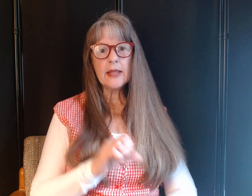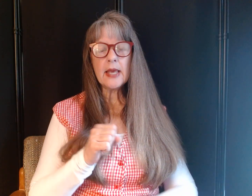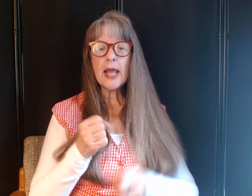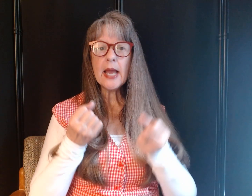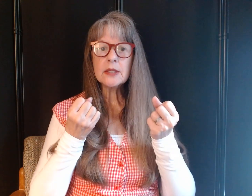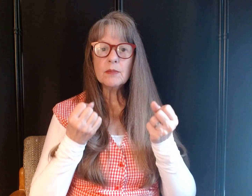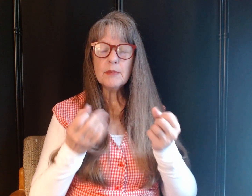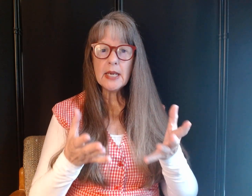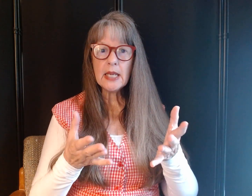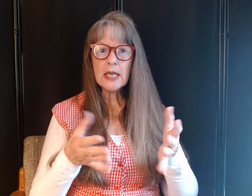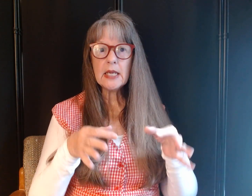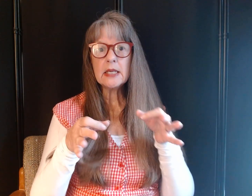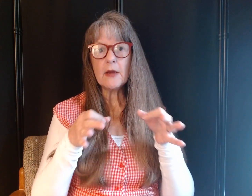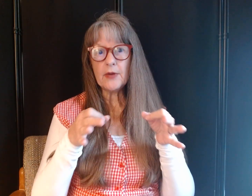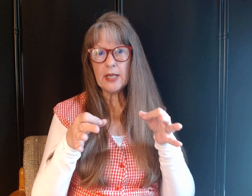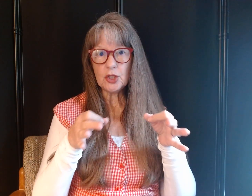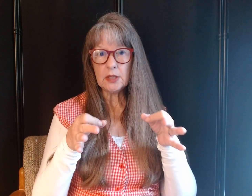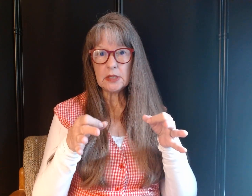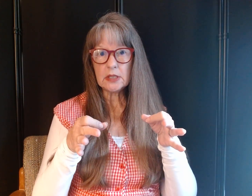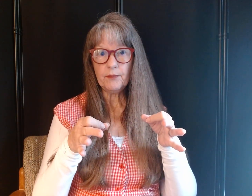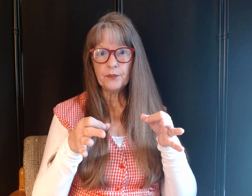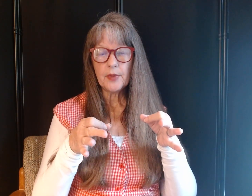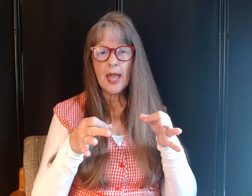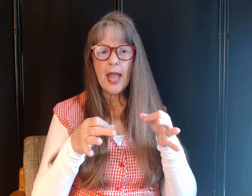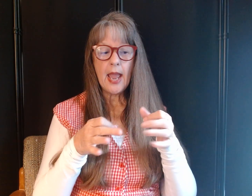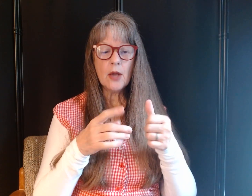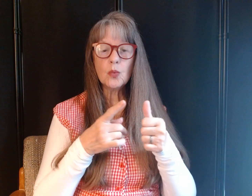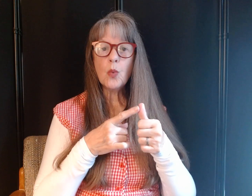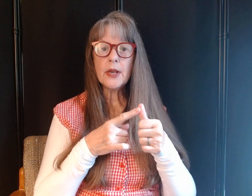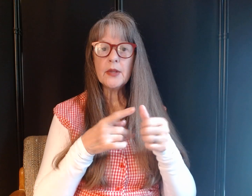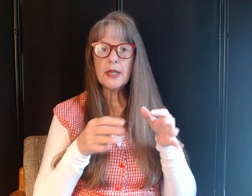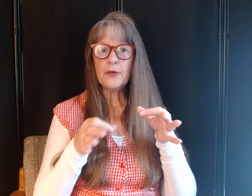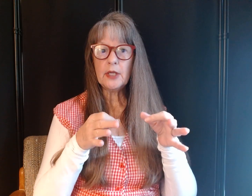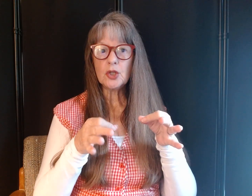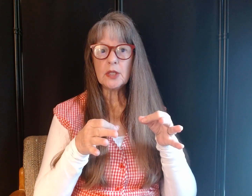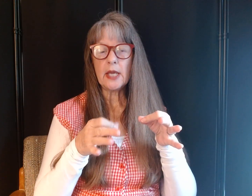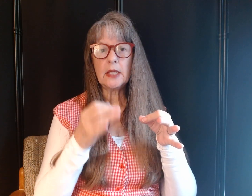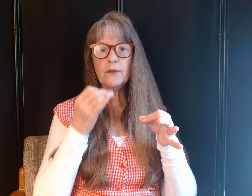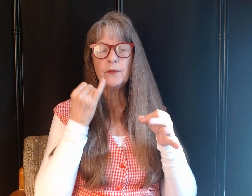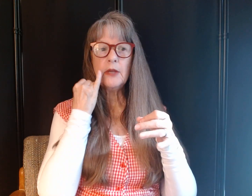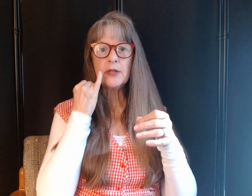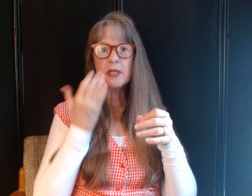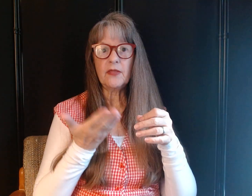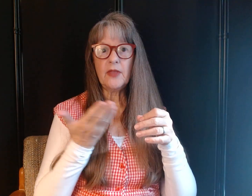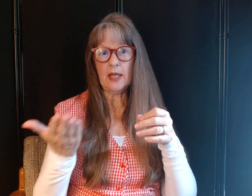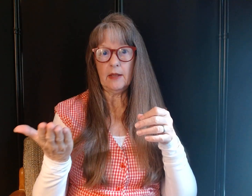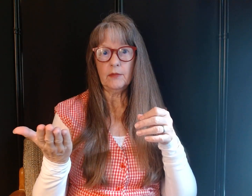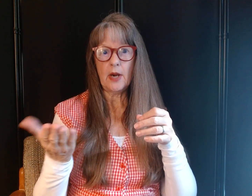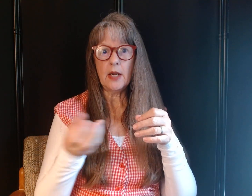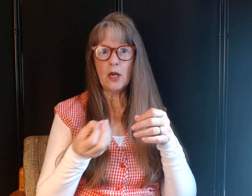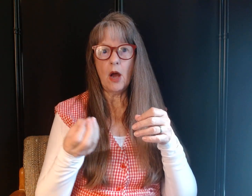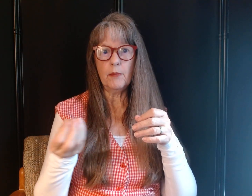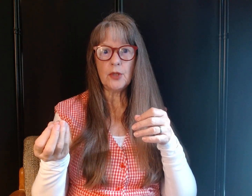that has many definitions. And one of the definitions, like if it's a thing, right, an